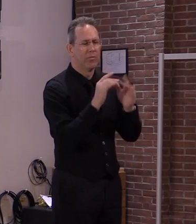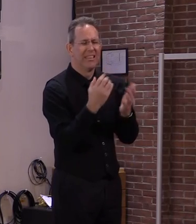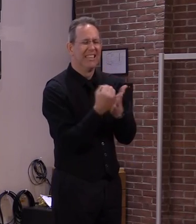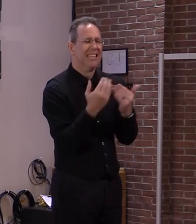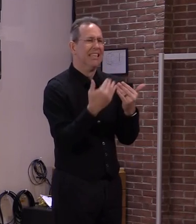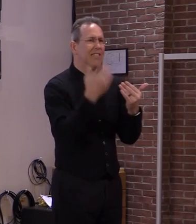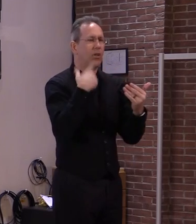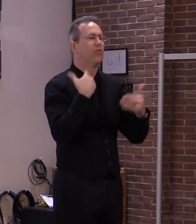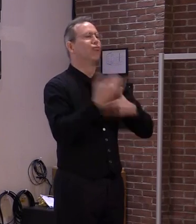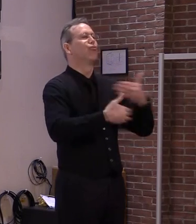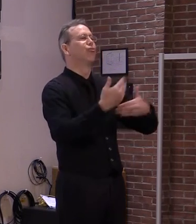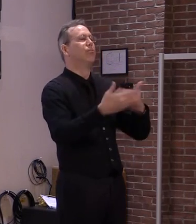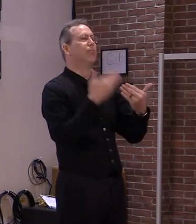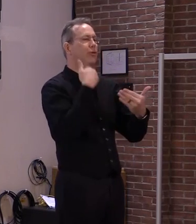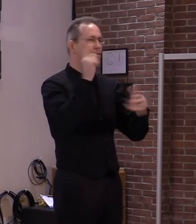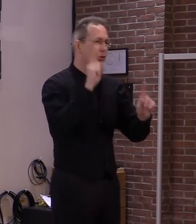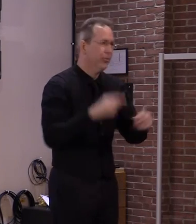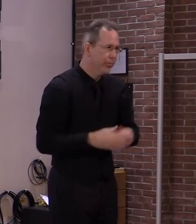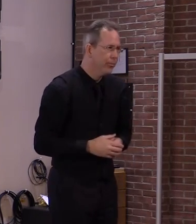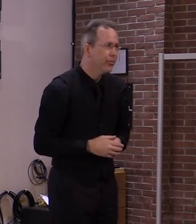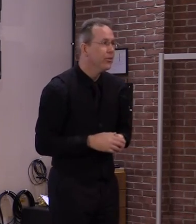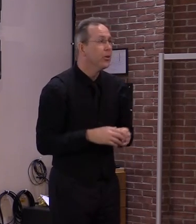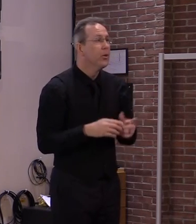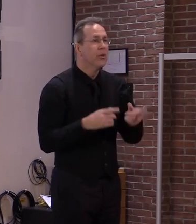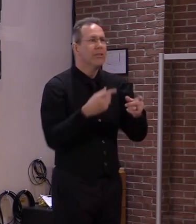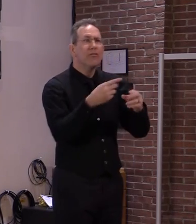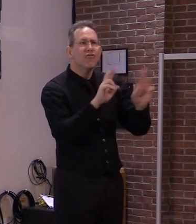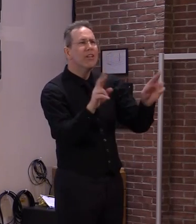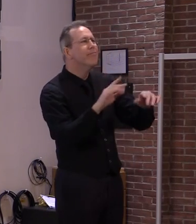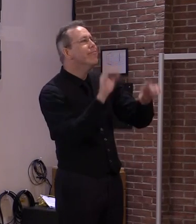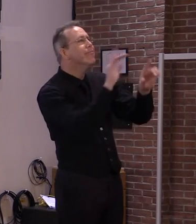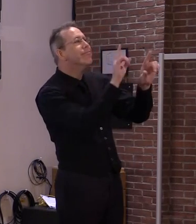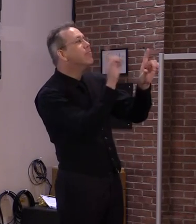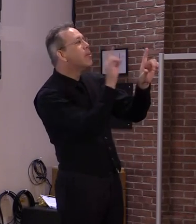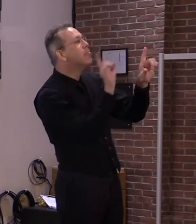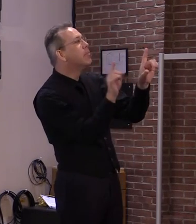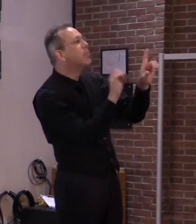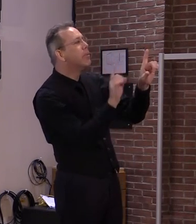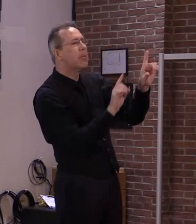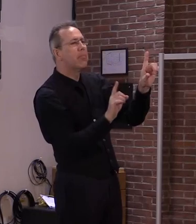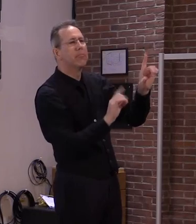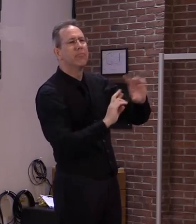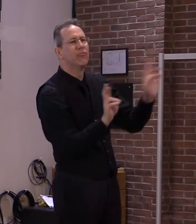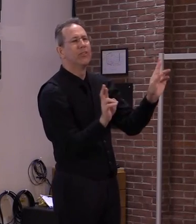on right away with no trouble.